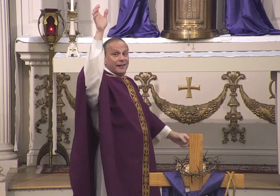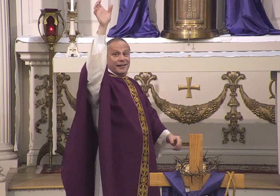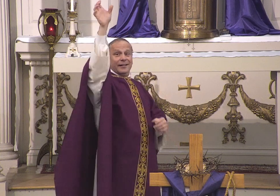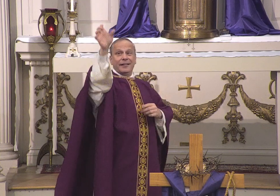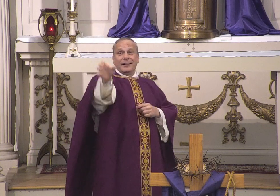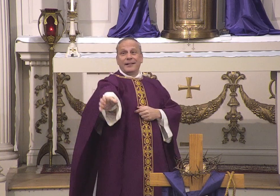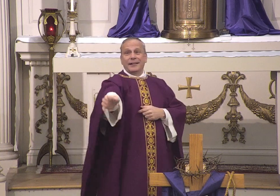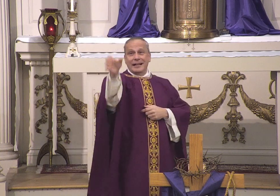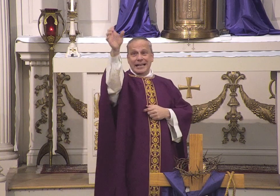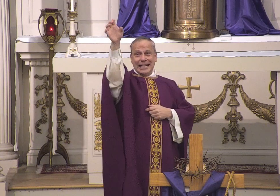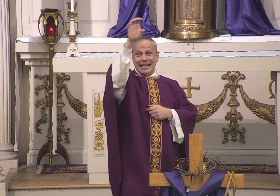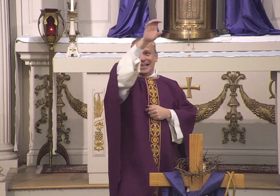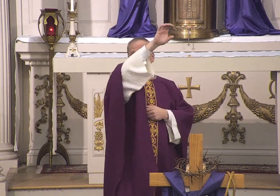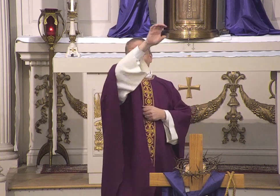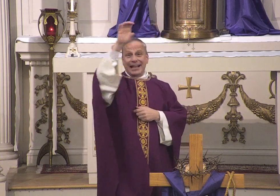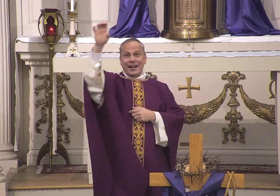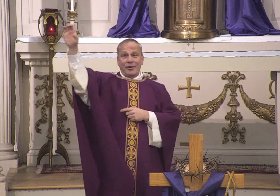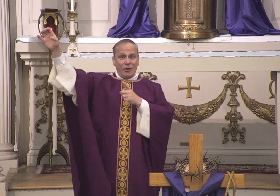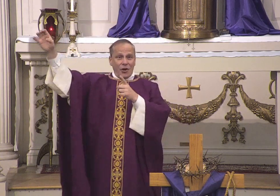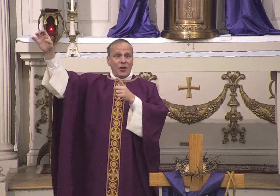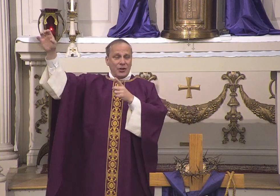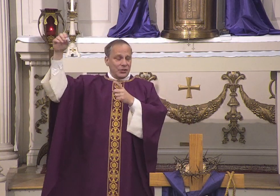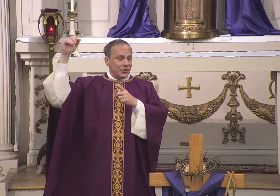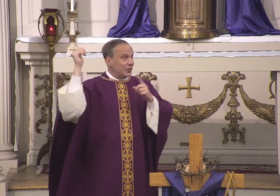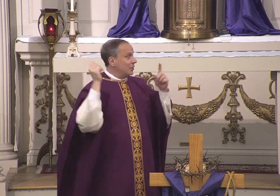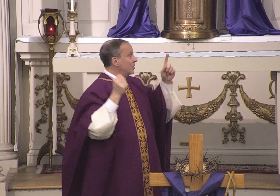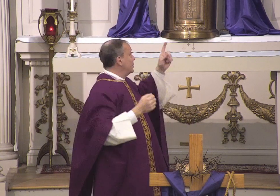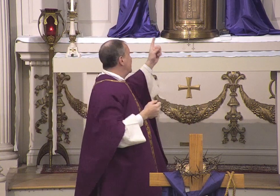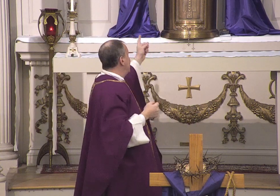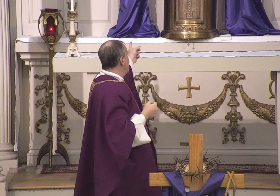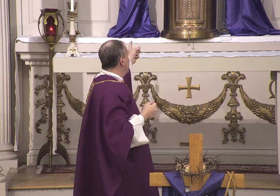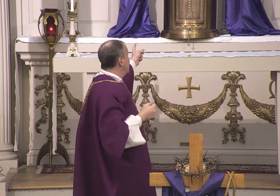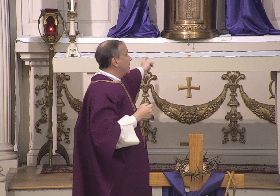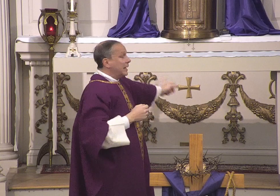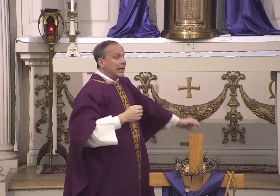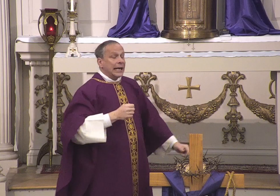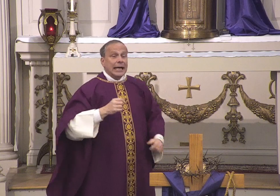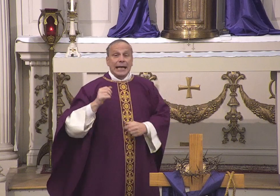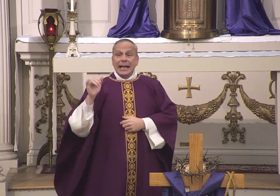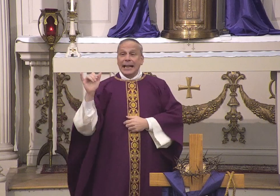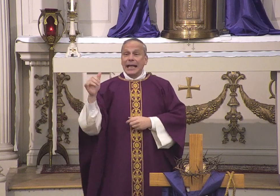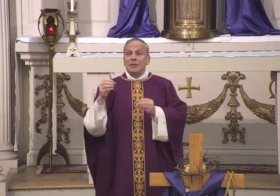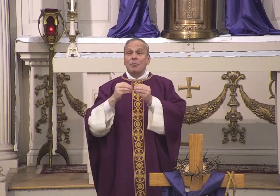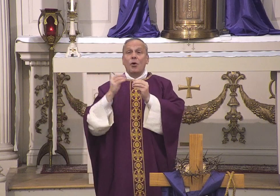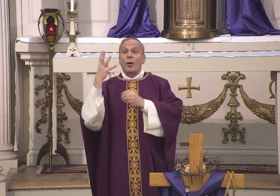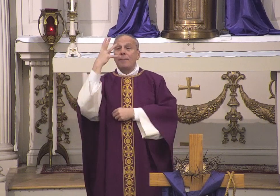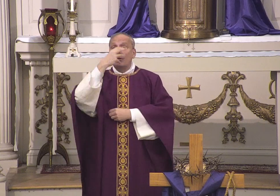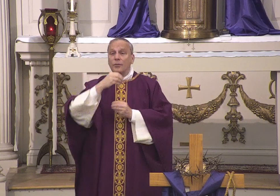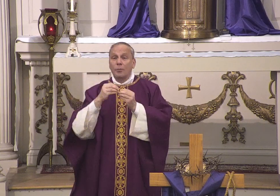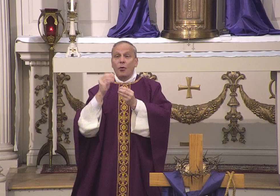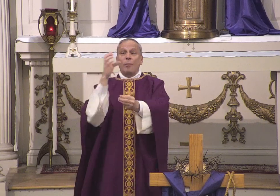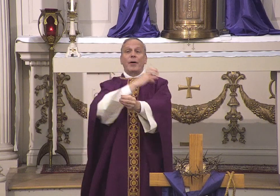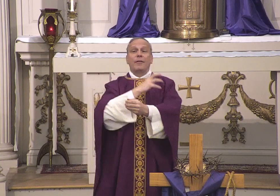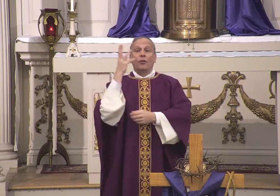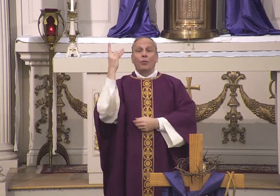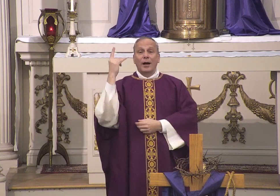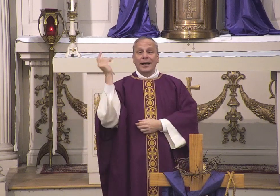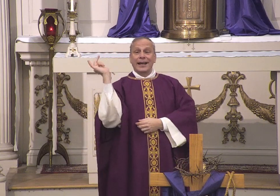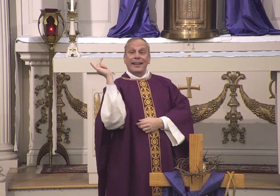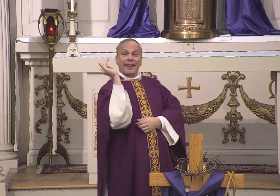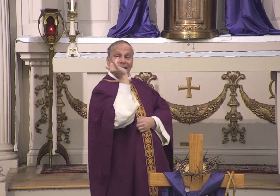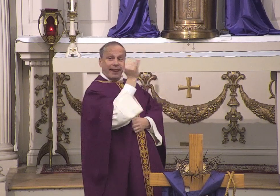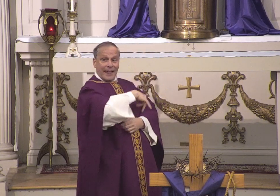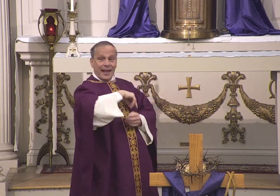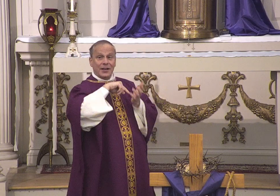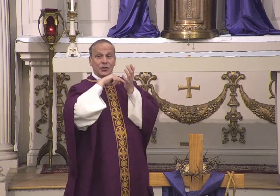are even more powerful compared with that. And we see that here in our church when we look at the crucifix. That